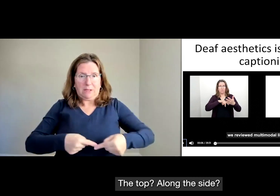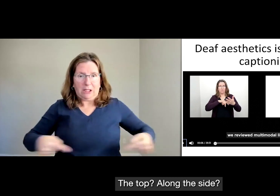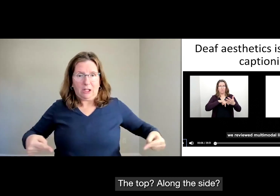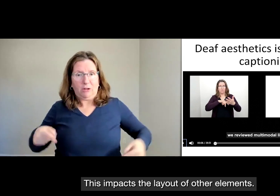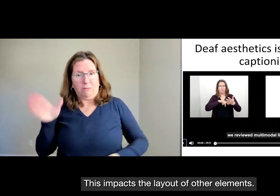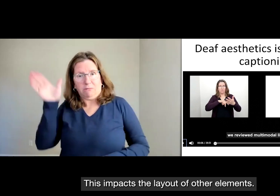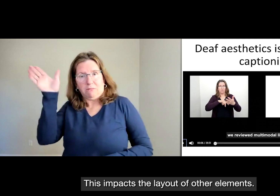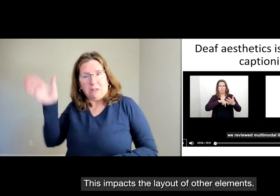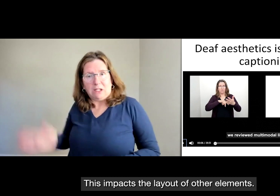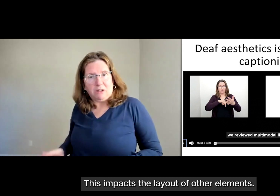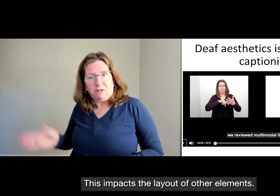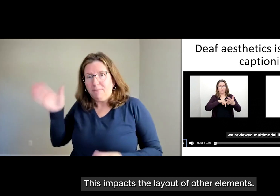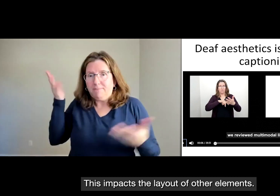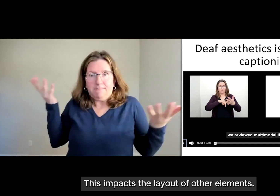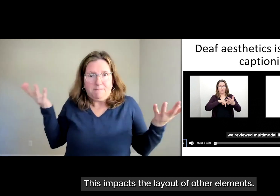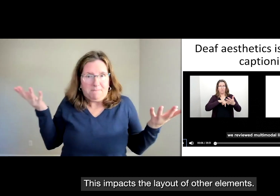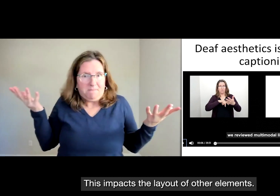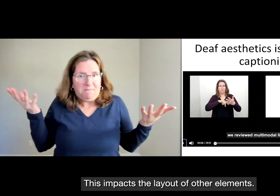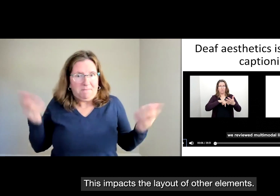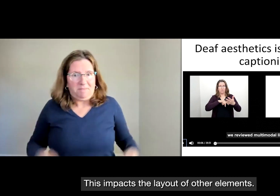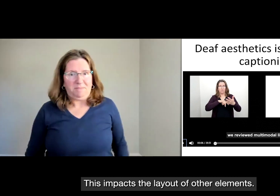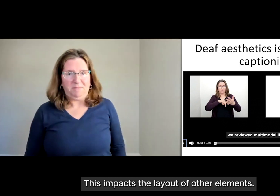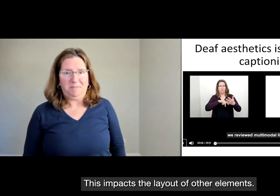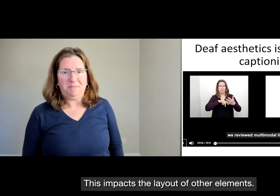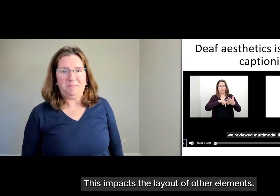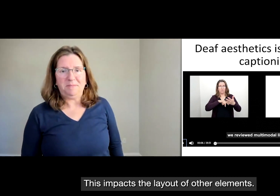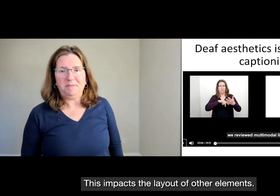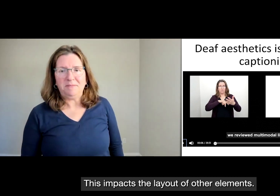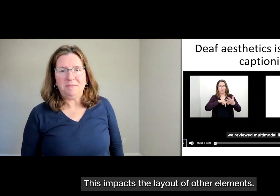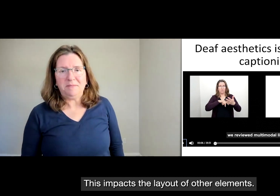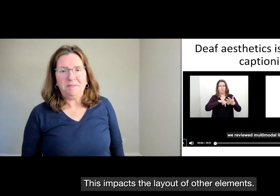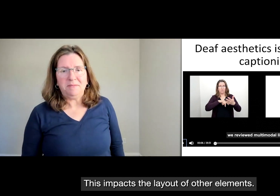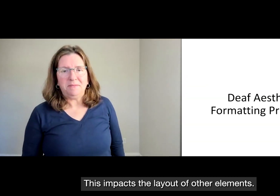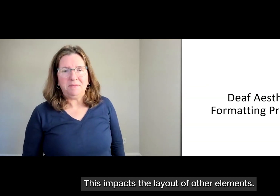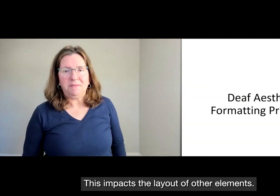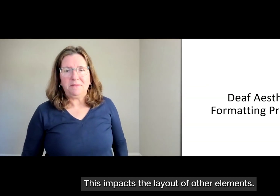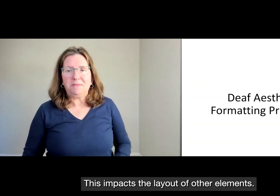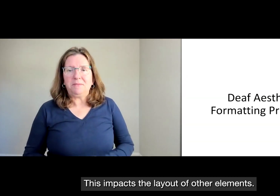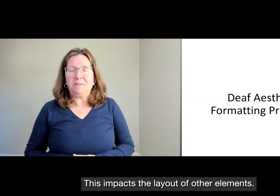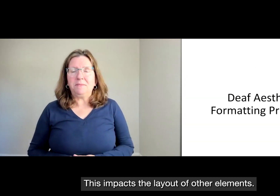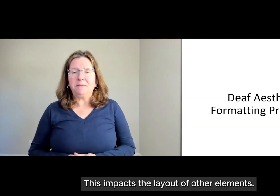side? This impacts the layout of other elements.